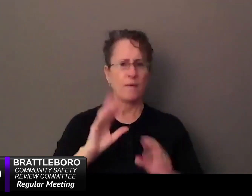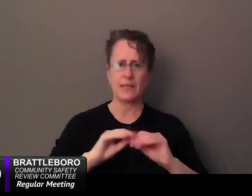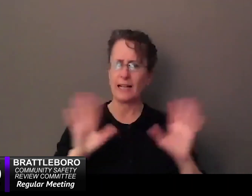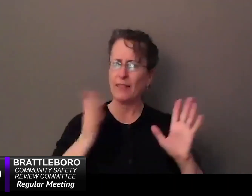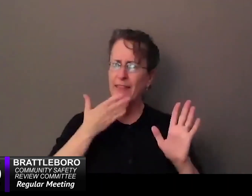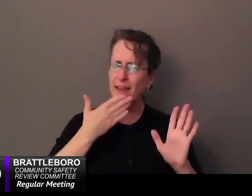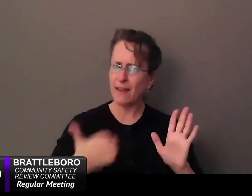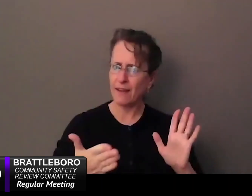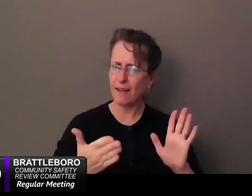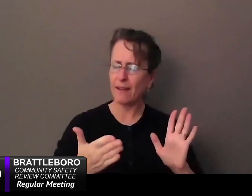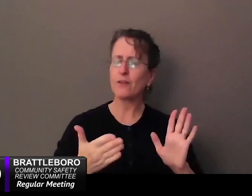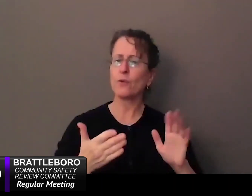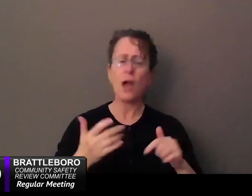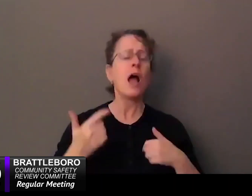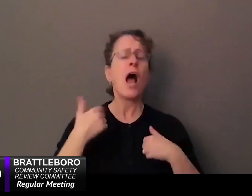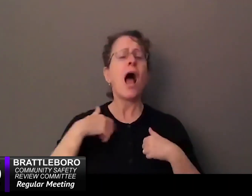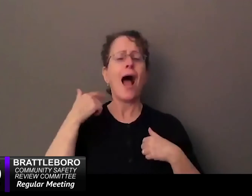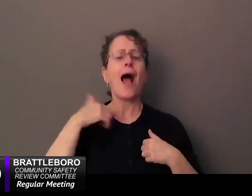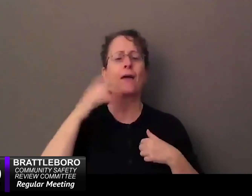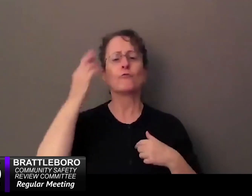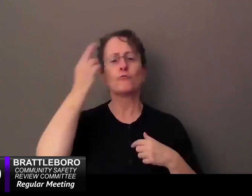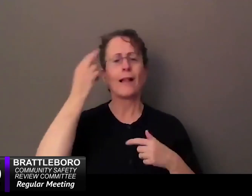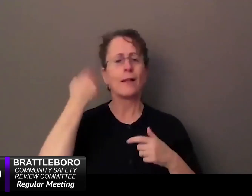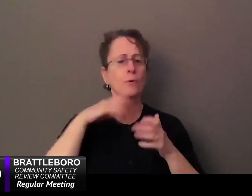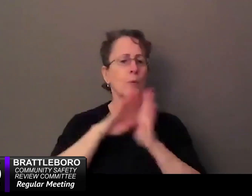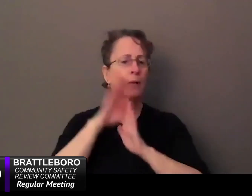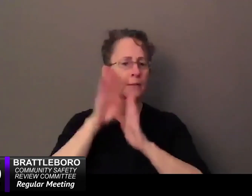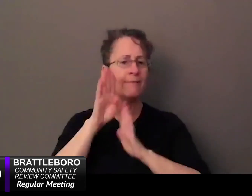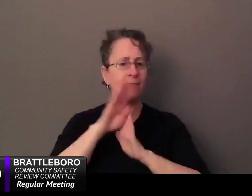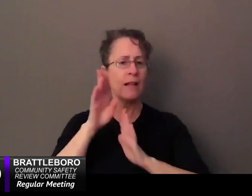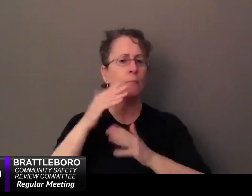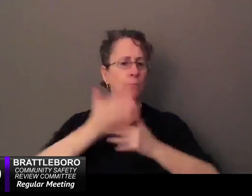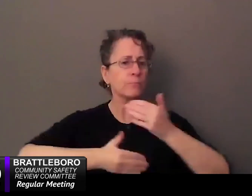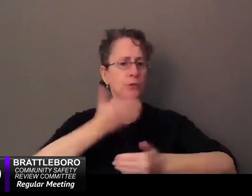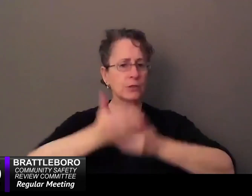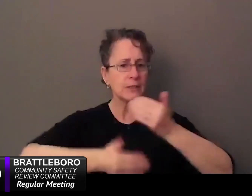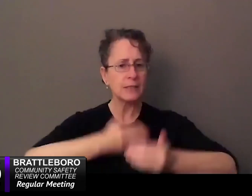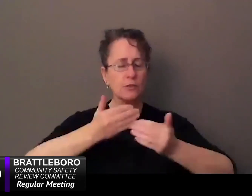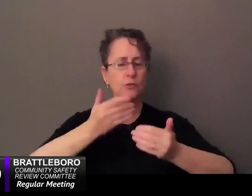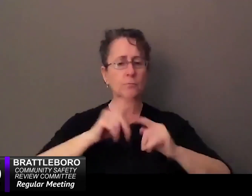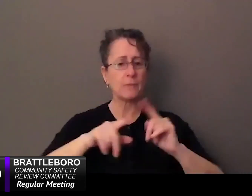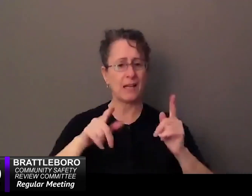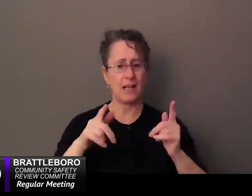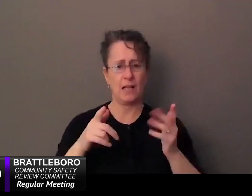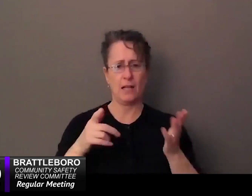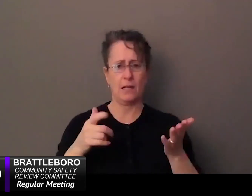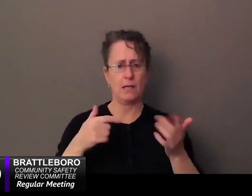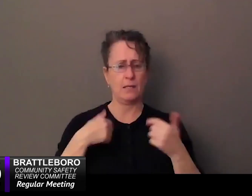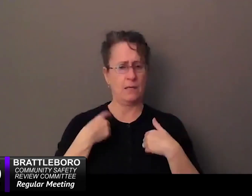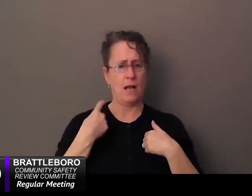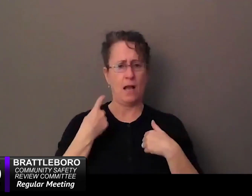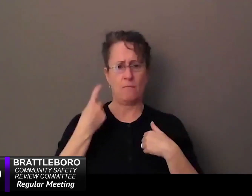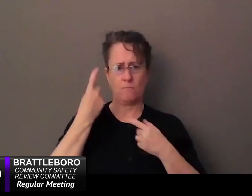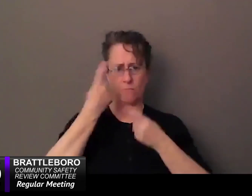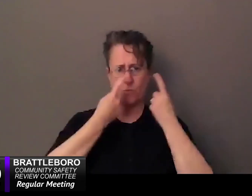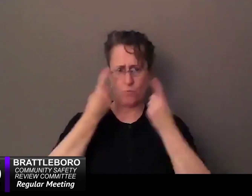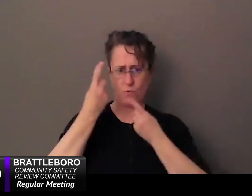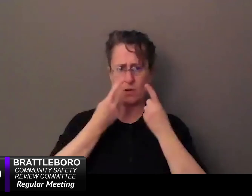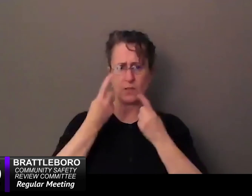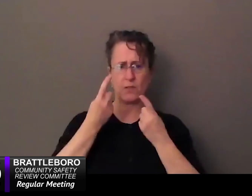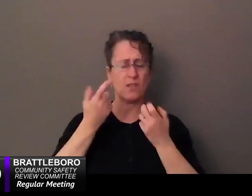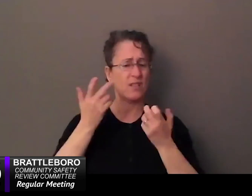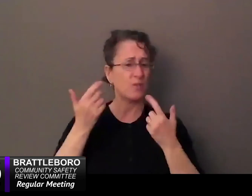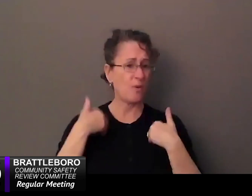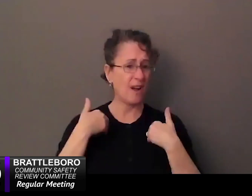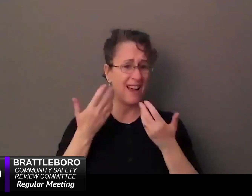go. But I guess like my personal ask is there a rough like schedule idea